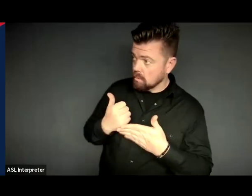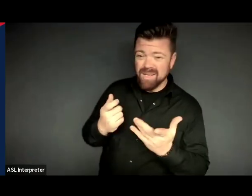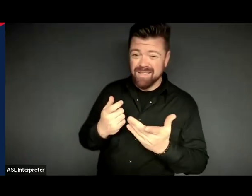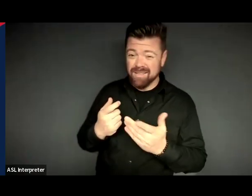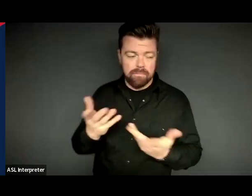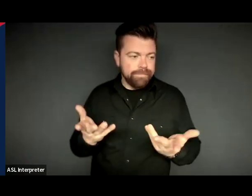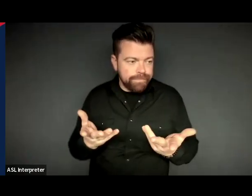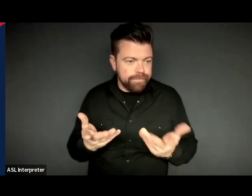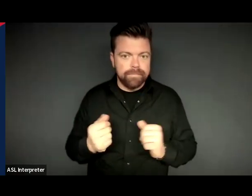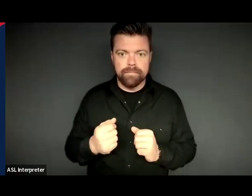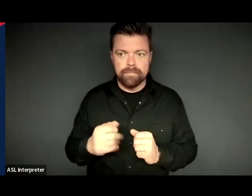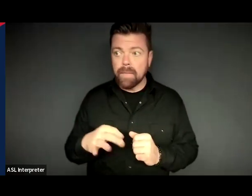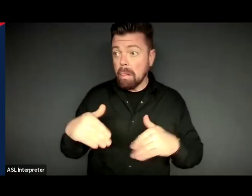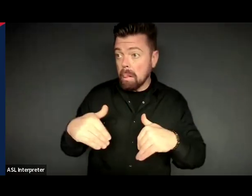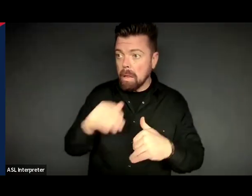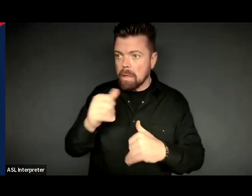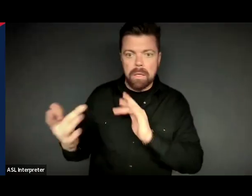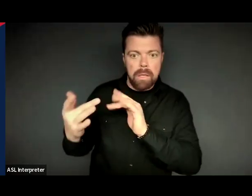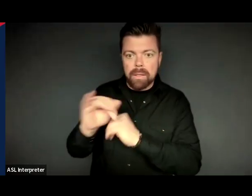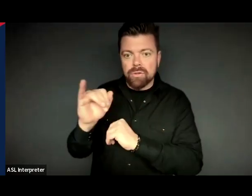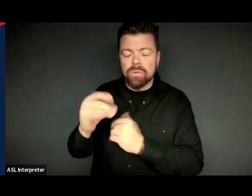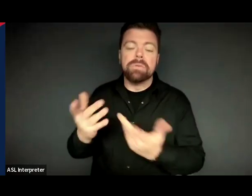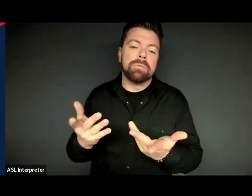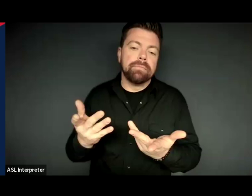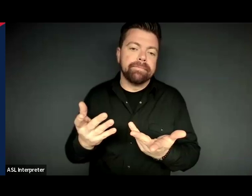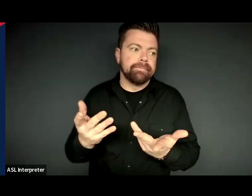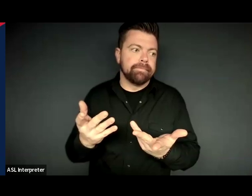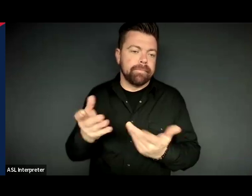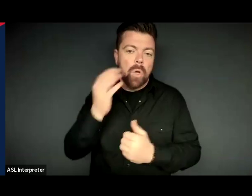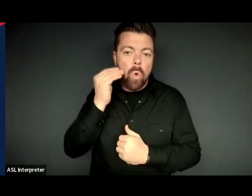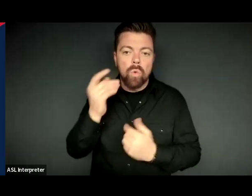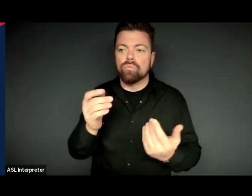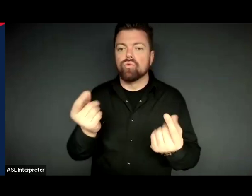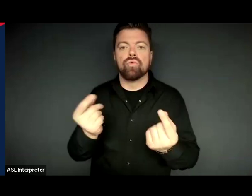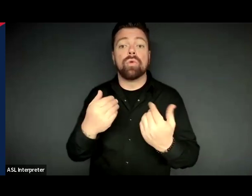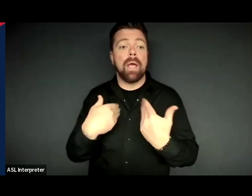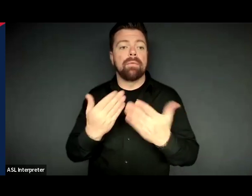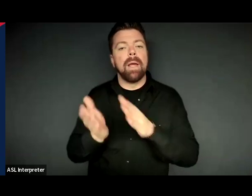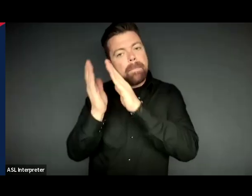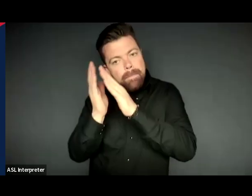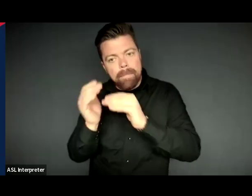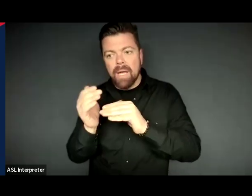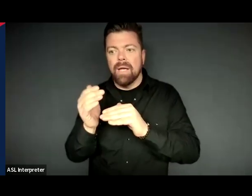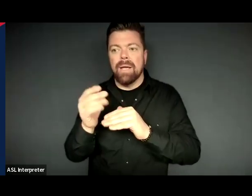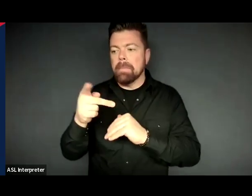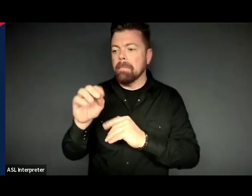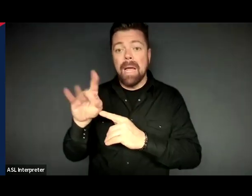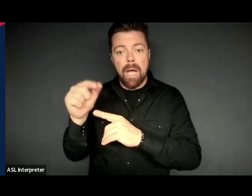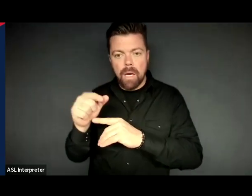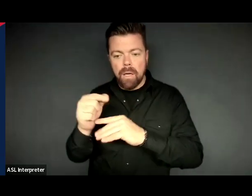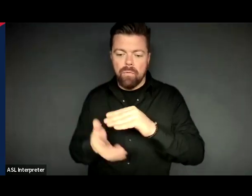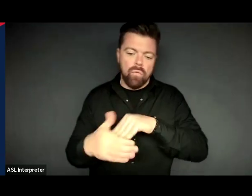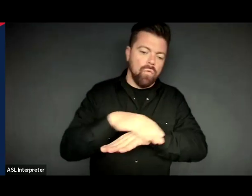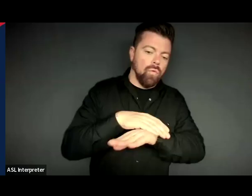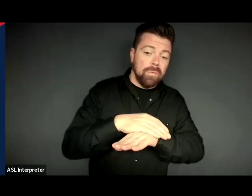home. Be sure you've got some bed padding in there that you can take that out because yes, when you do it at home, it's a real